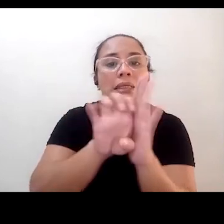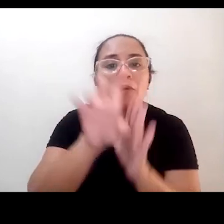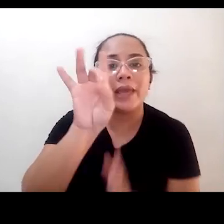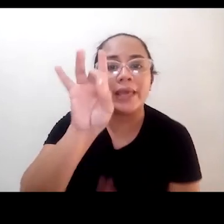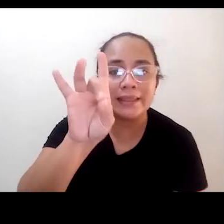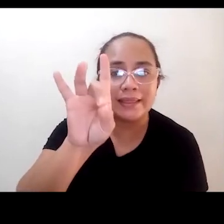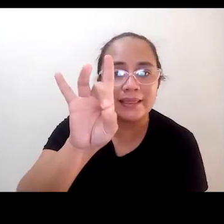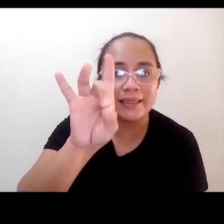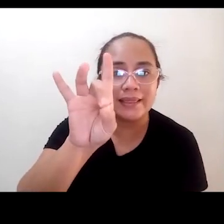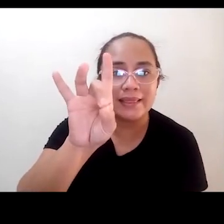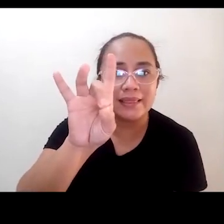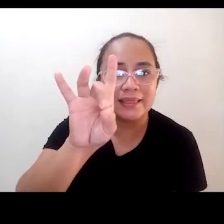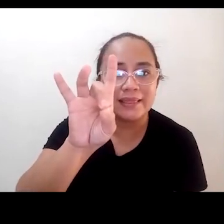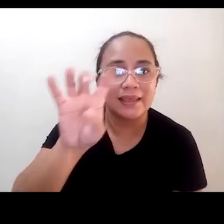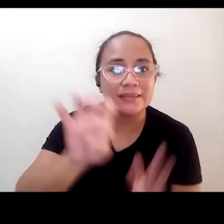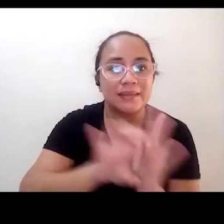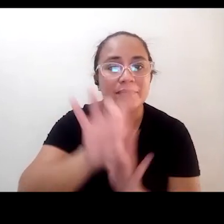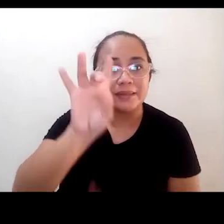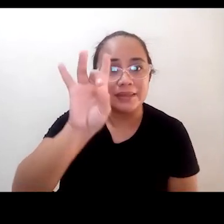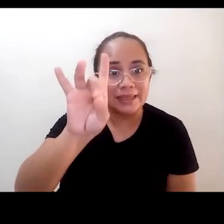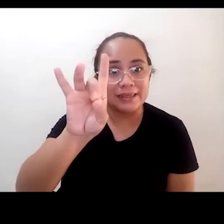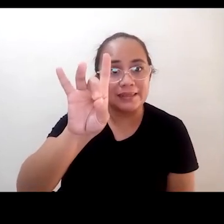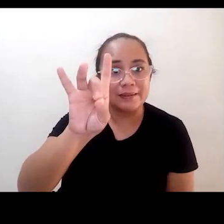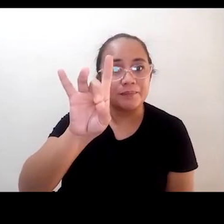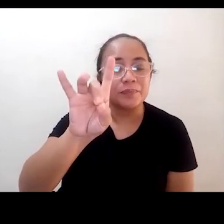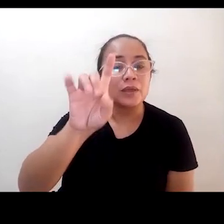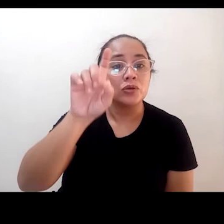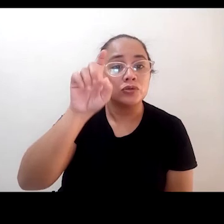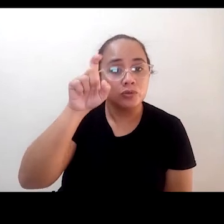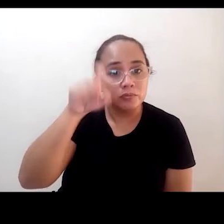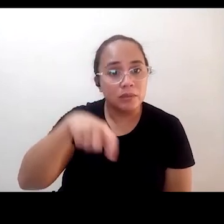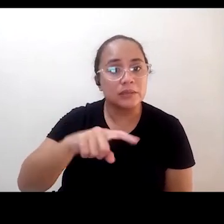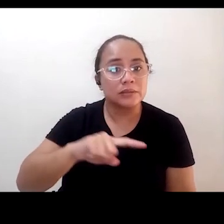Example 8. So you should start